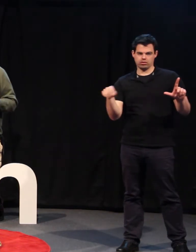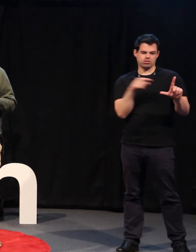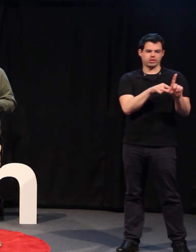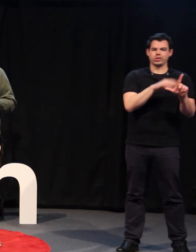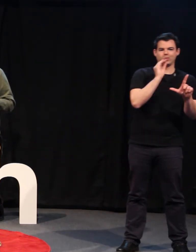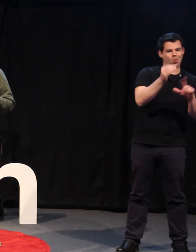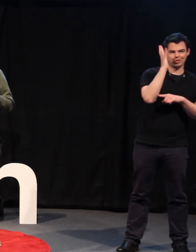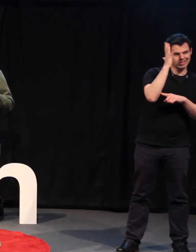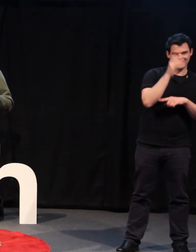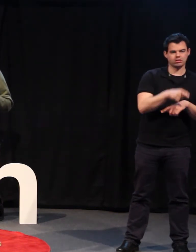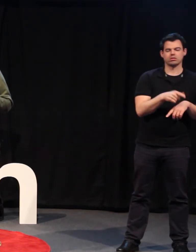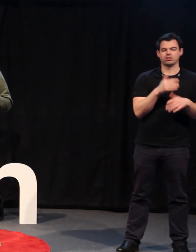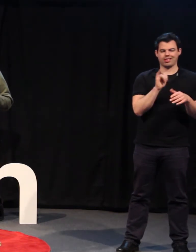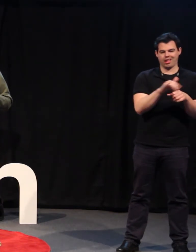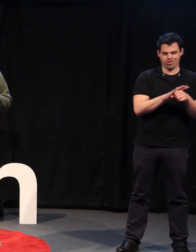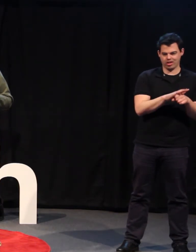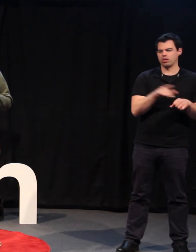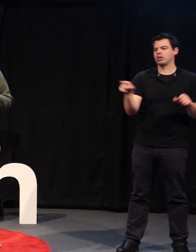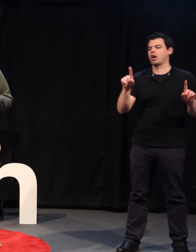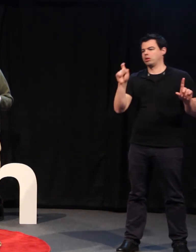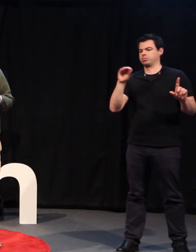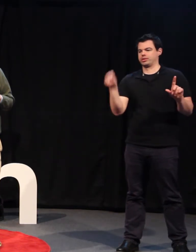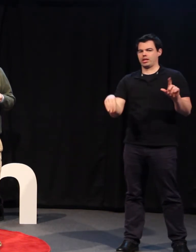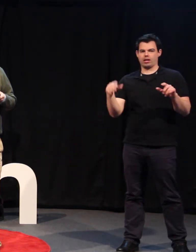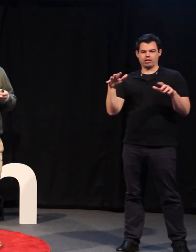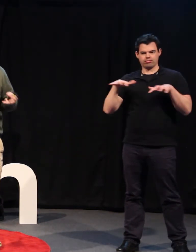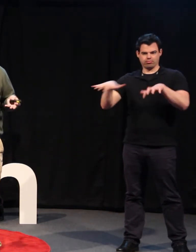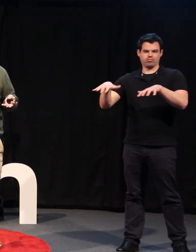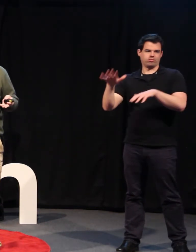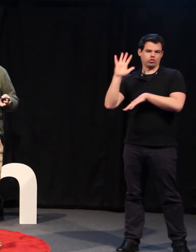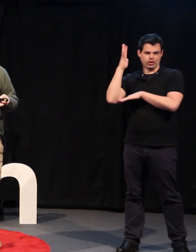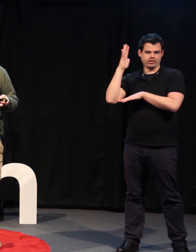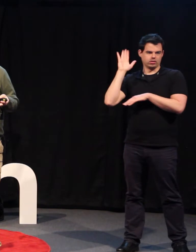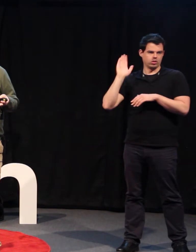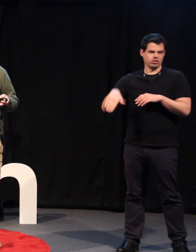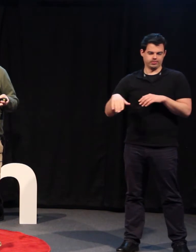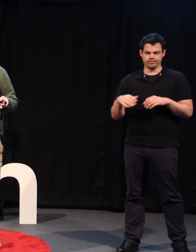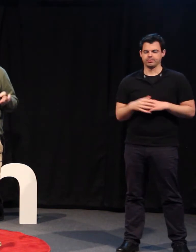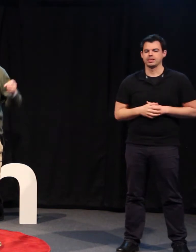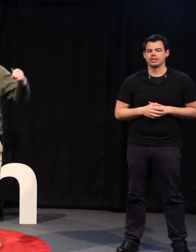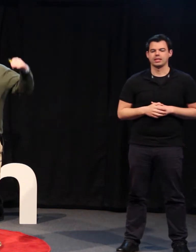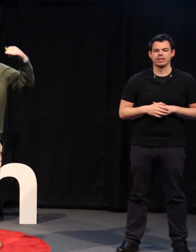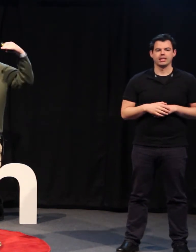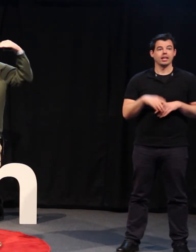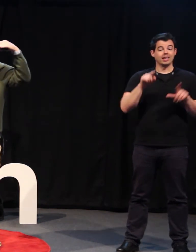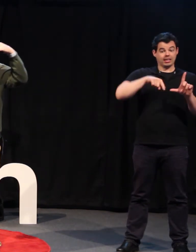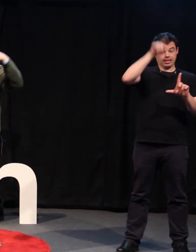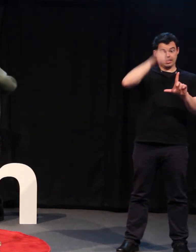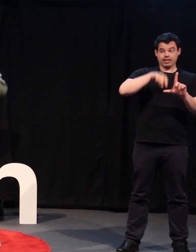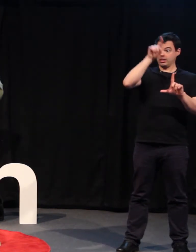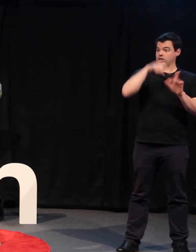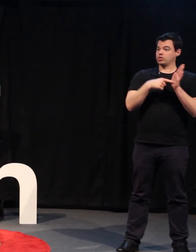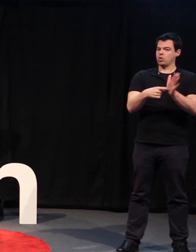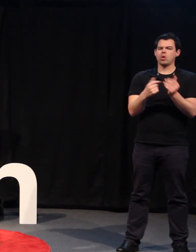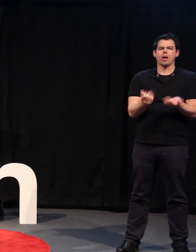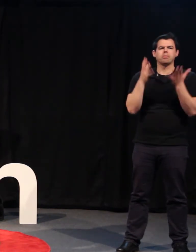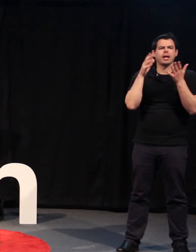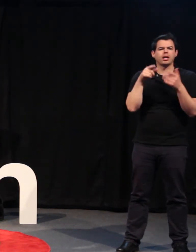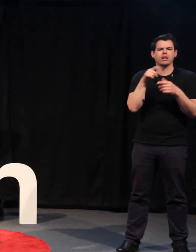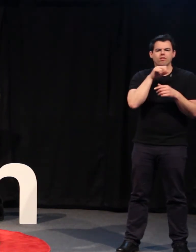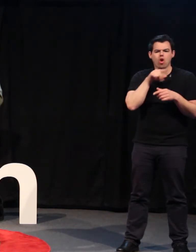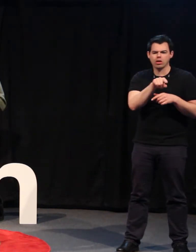y-axis, that's the portion of the males that we pulled out that showed intercepts. And you can see that line has a downhill